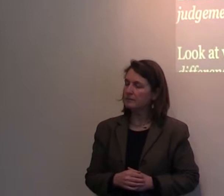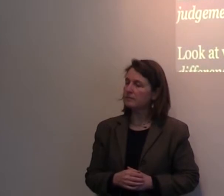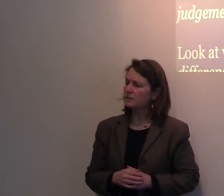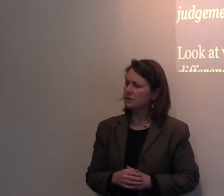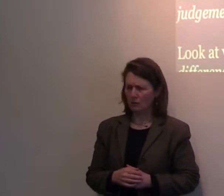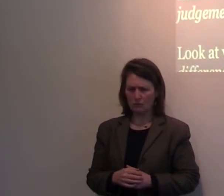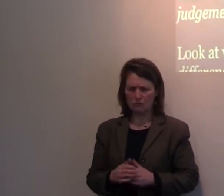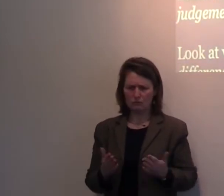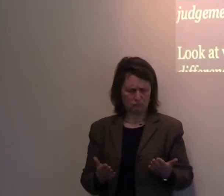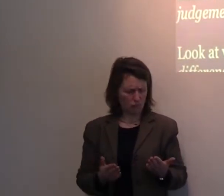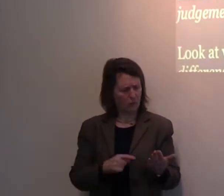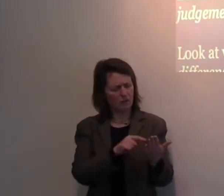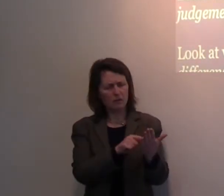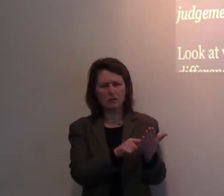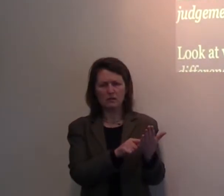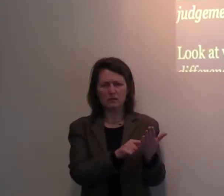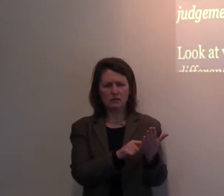Let's focus on these words in verse 9.